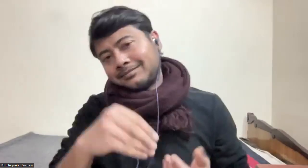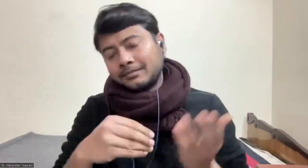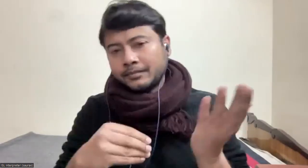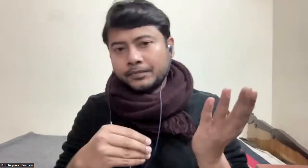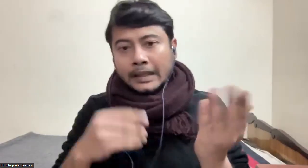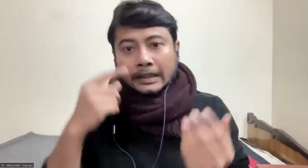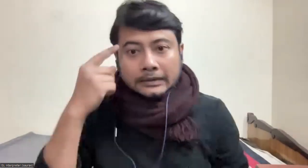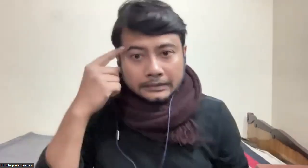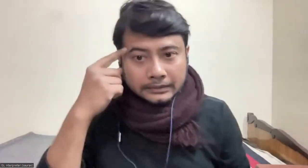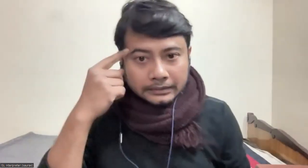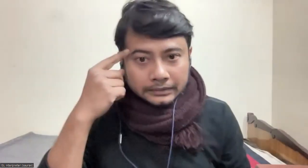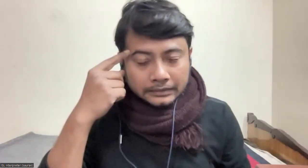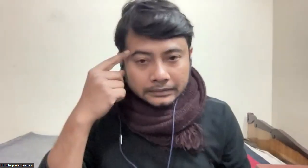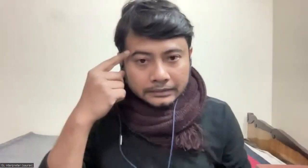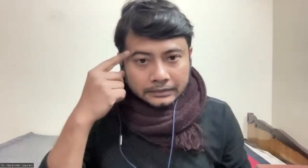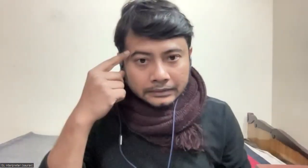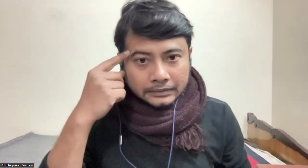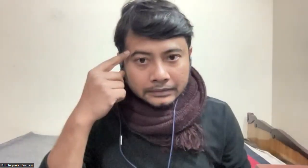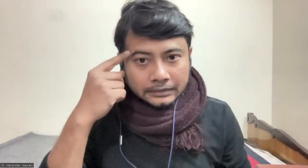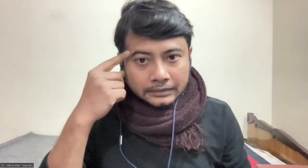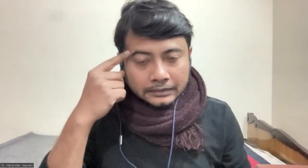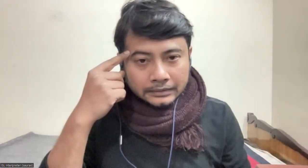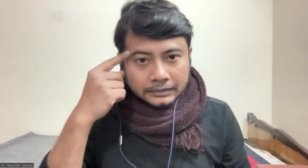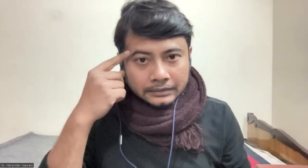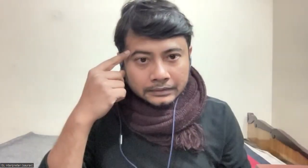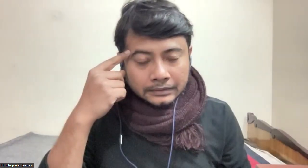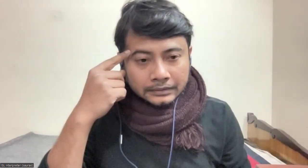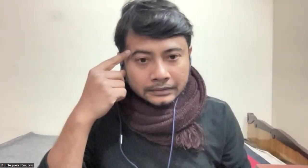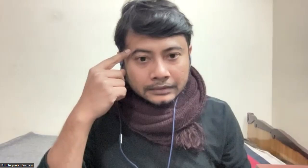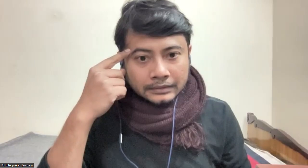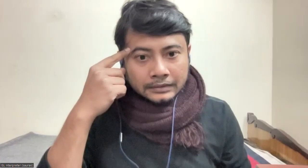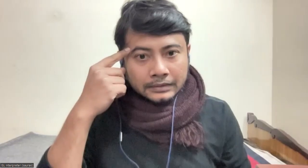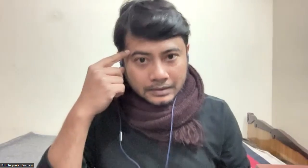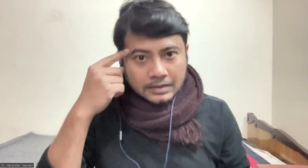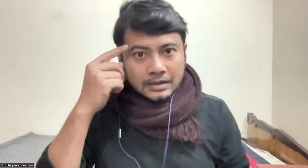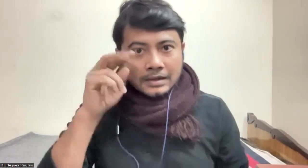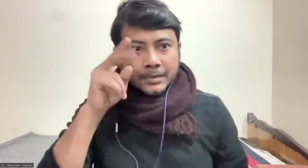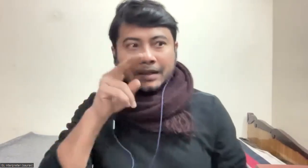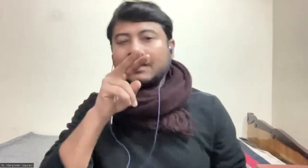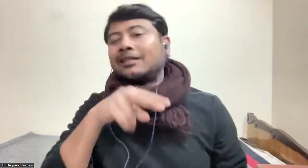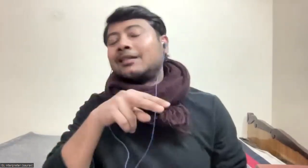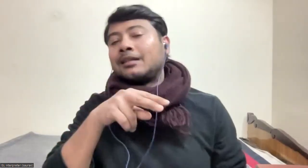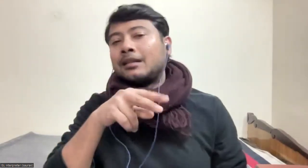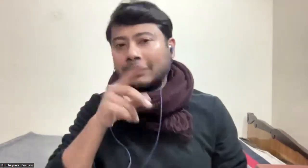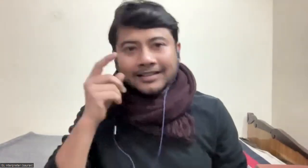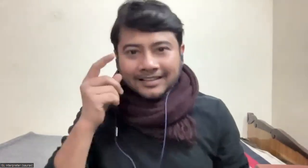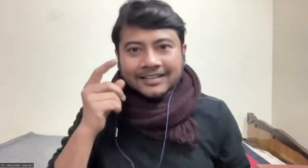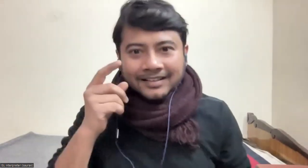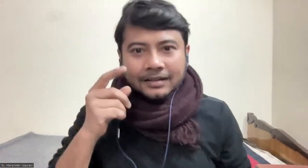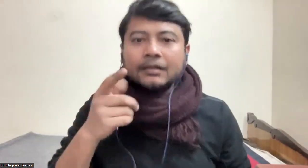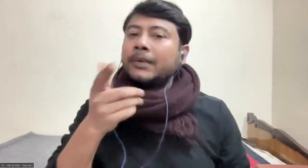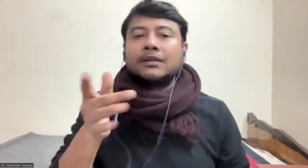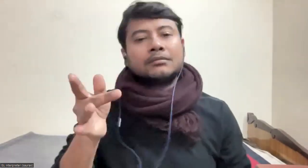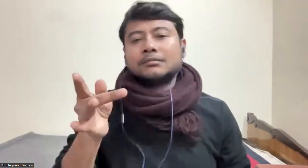thinking like that with that kind of idea in mind, then again our chanting becomes